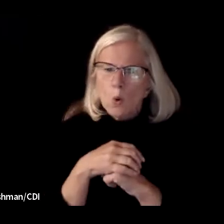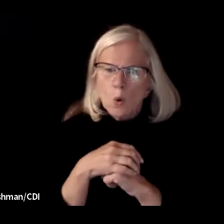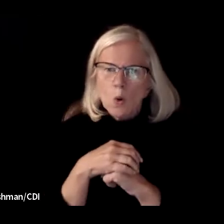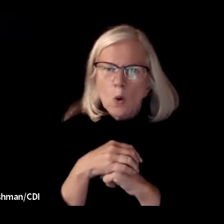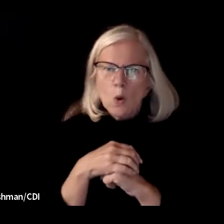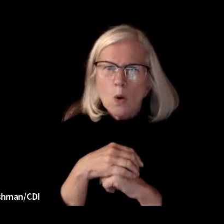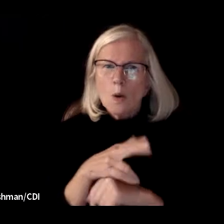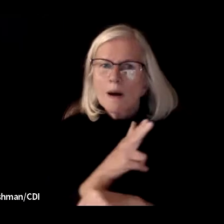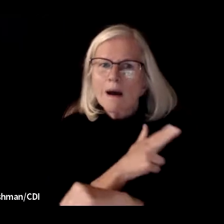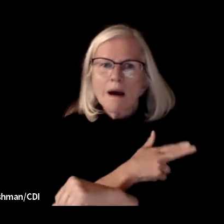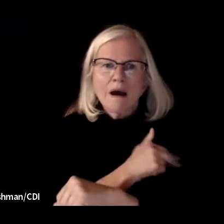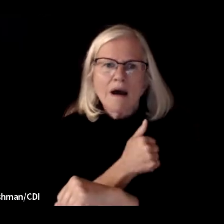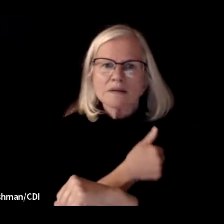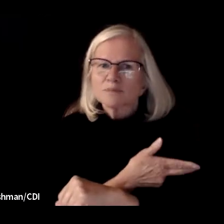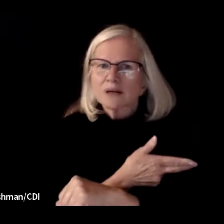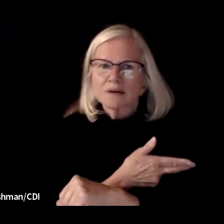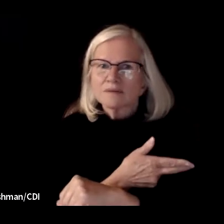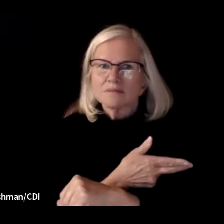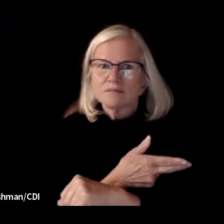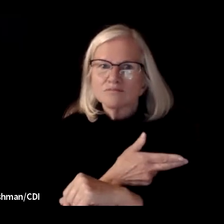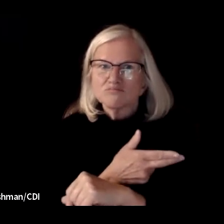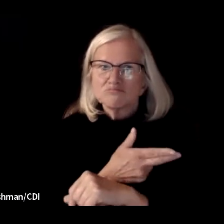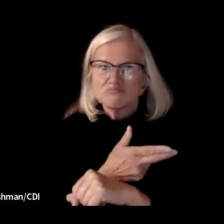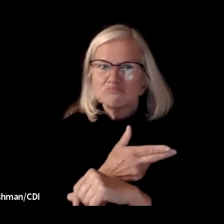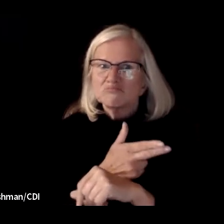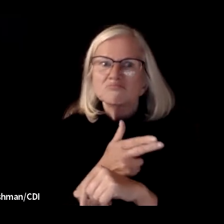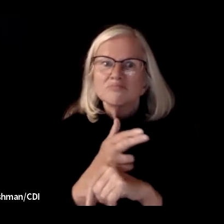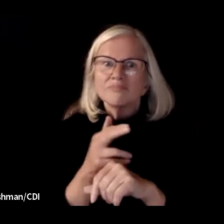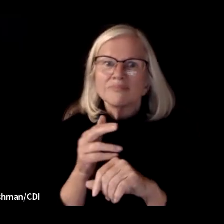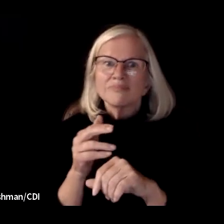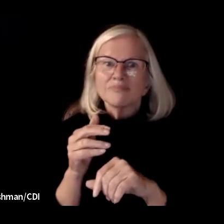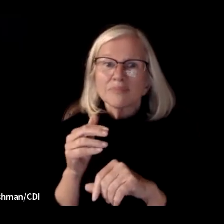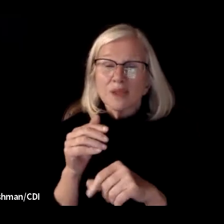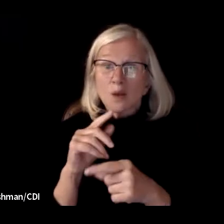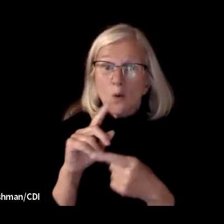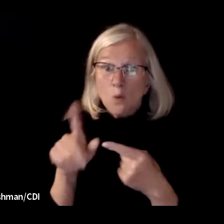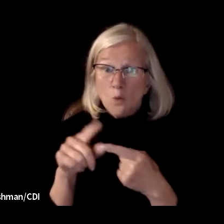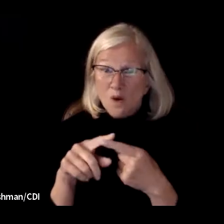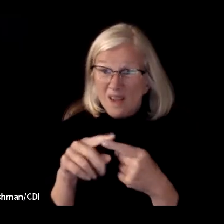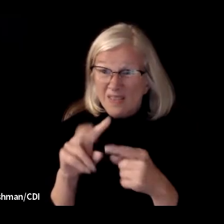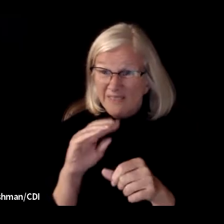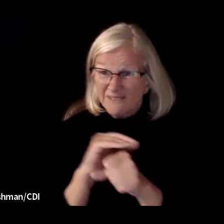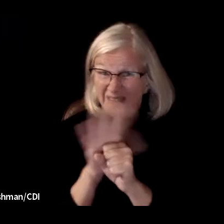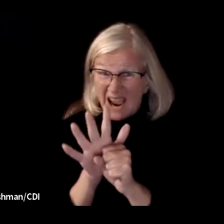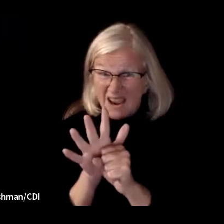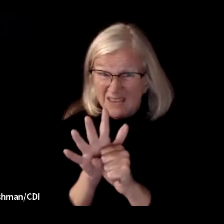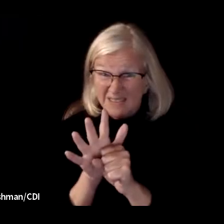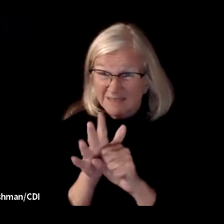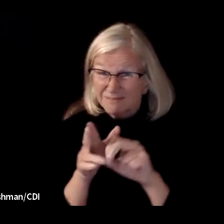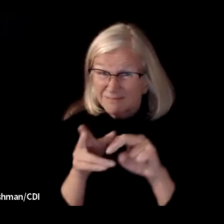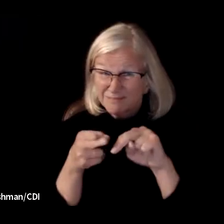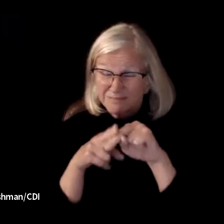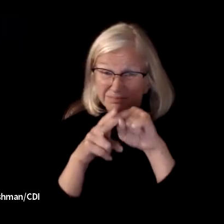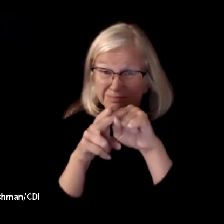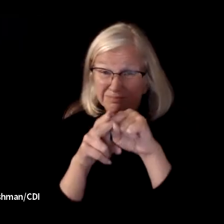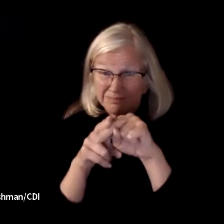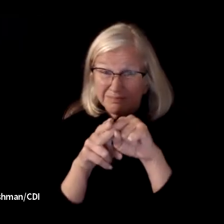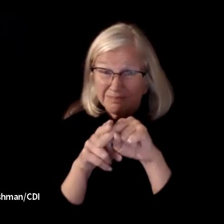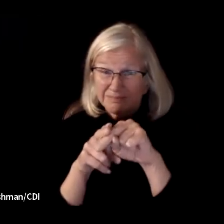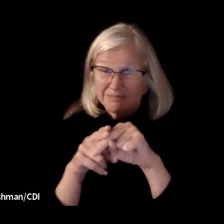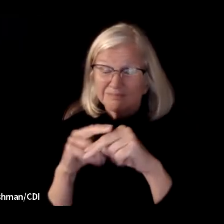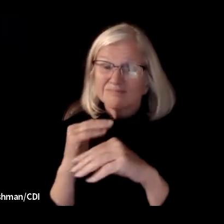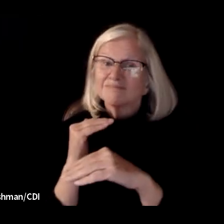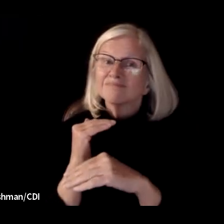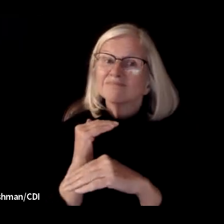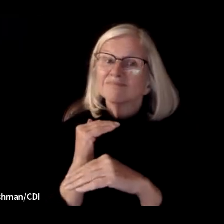we had, it was when the virus was ramping up. I would tell you that what ended up happening as a consequence of that is some of what